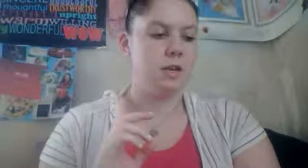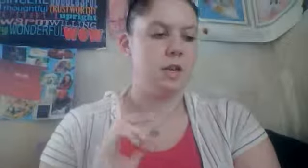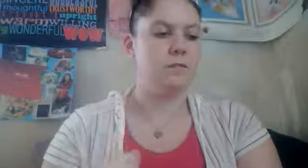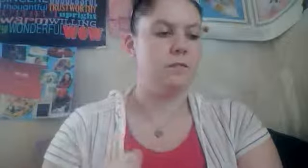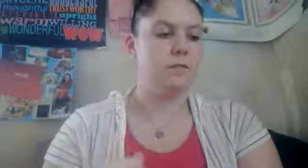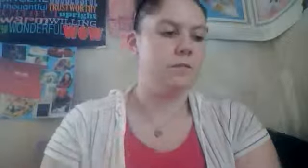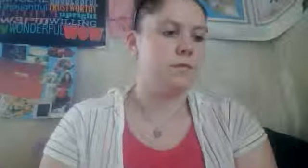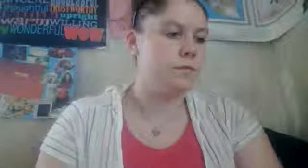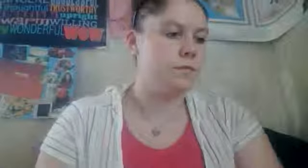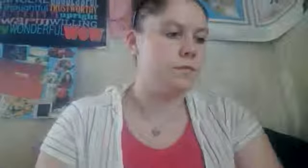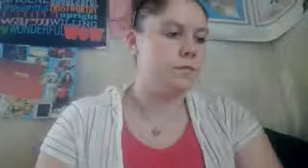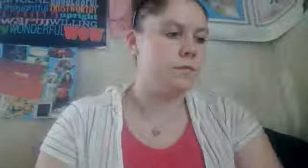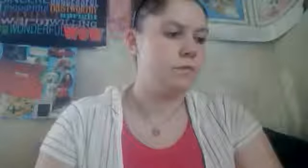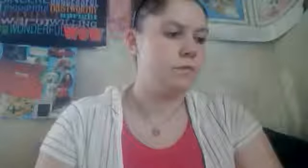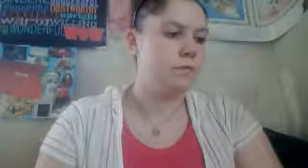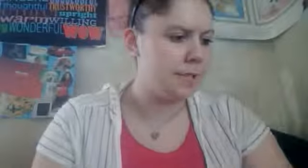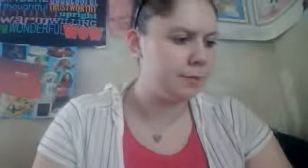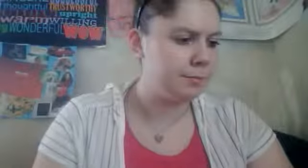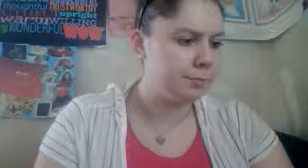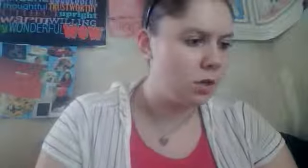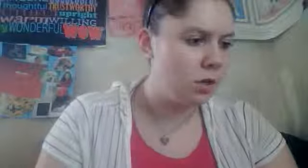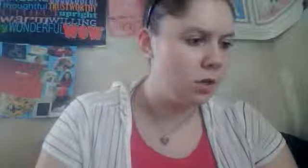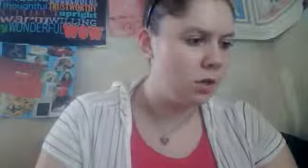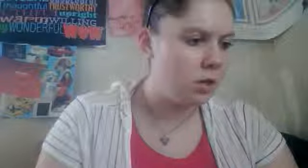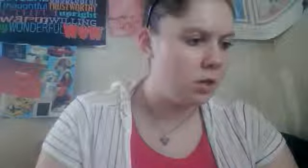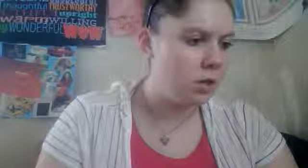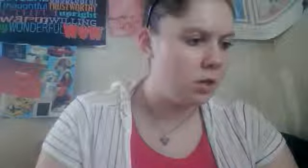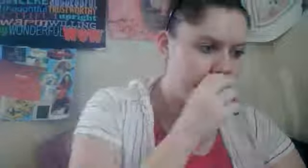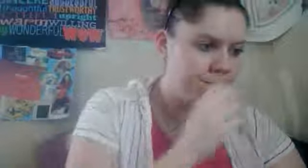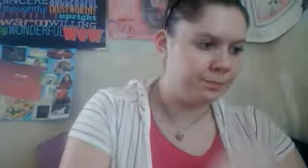Now, let's see. If